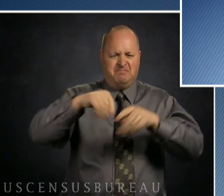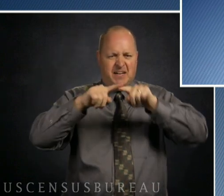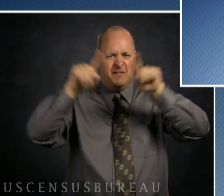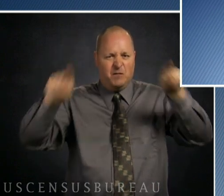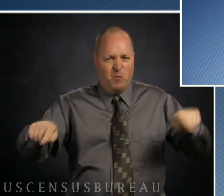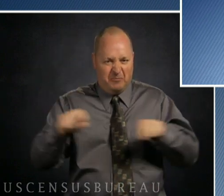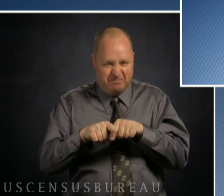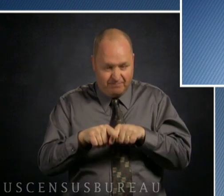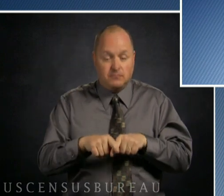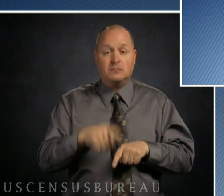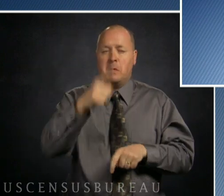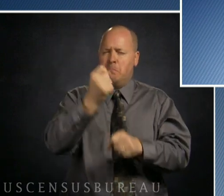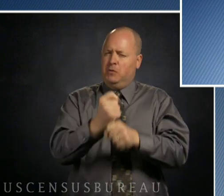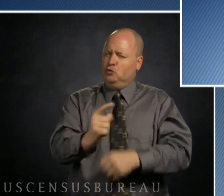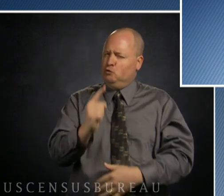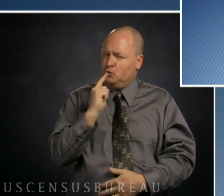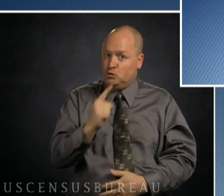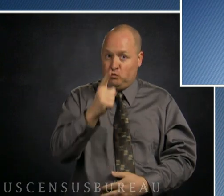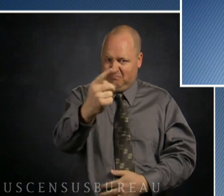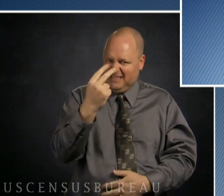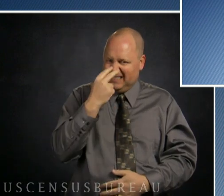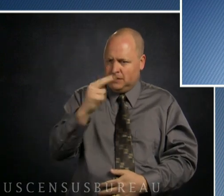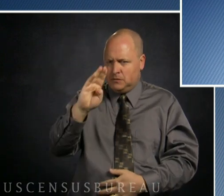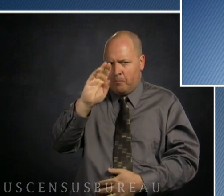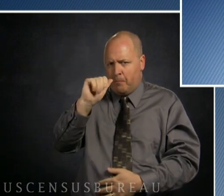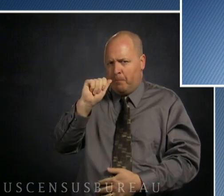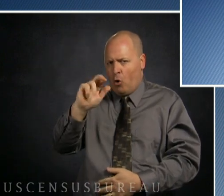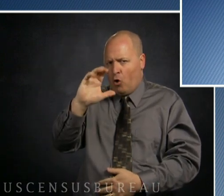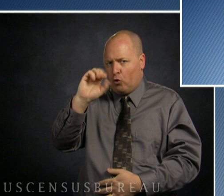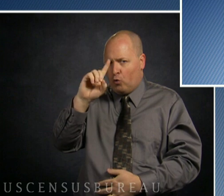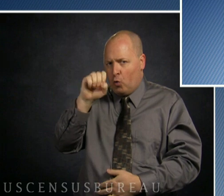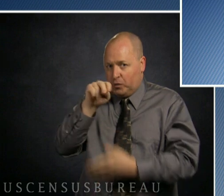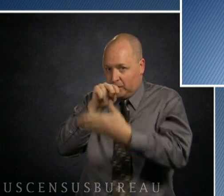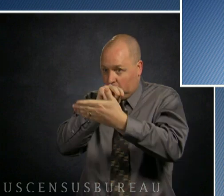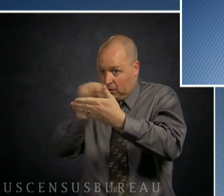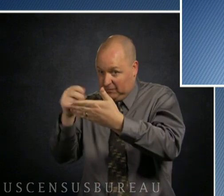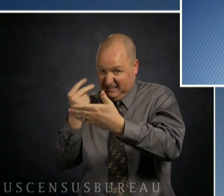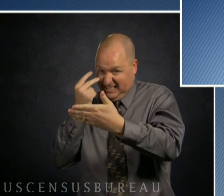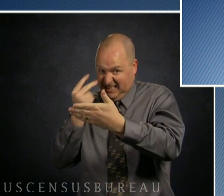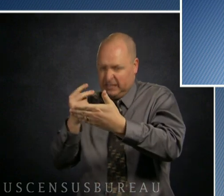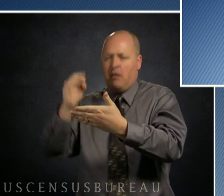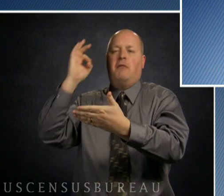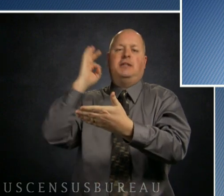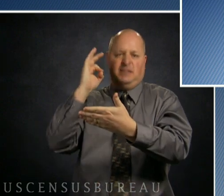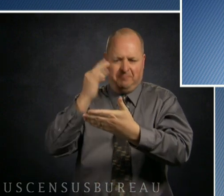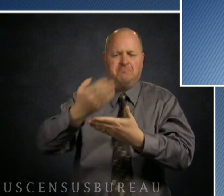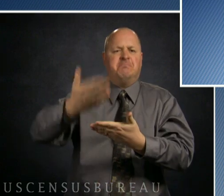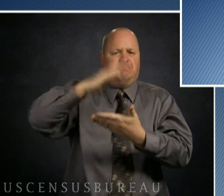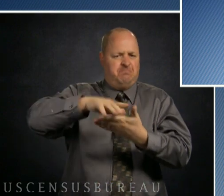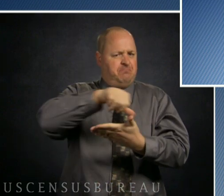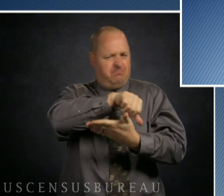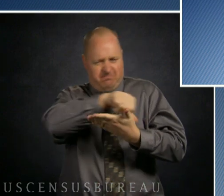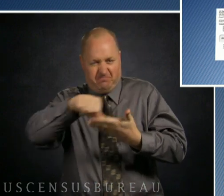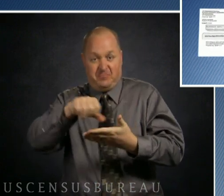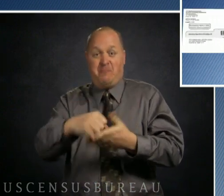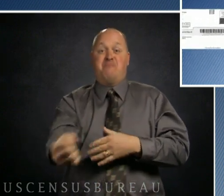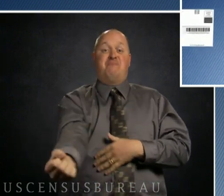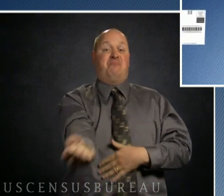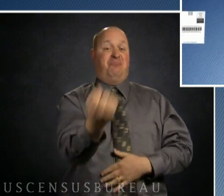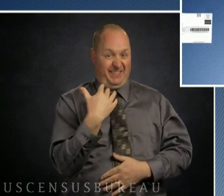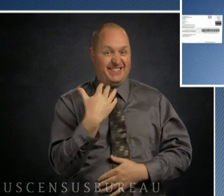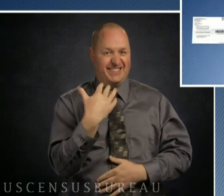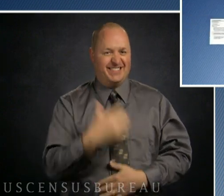postage-paid envelope. Please make sure the barcode above your address appears in the window.